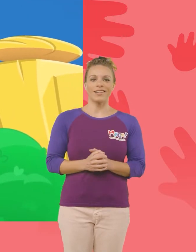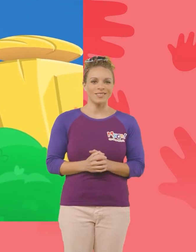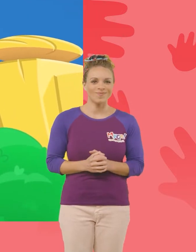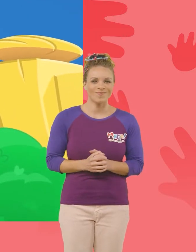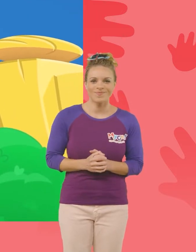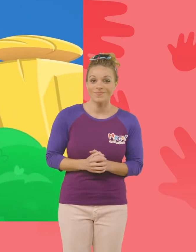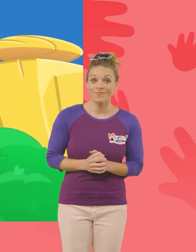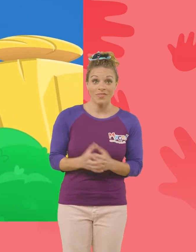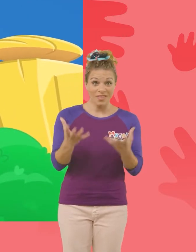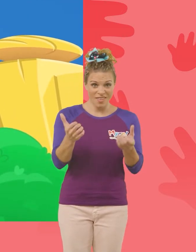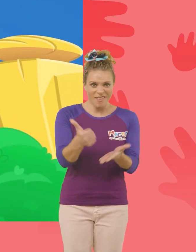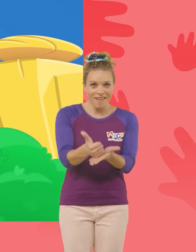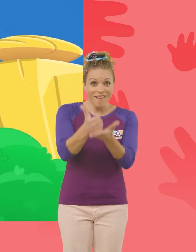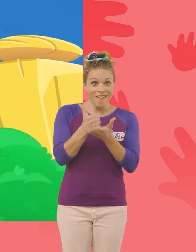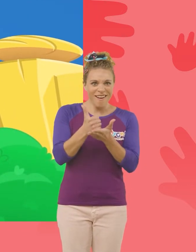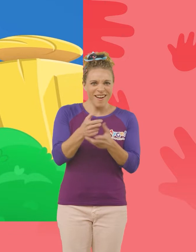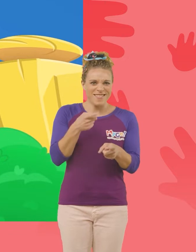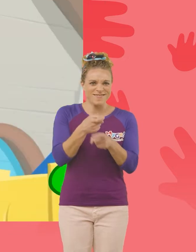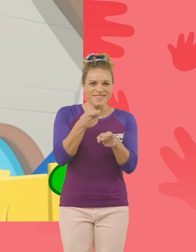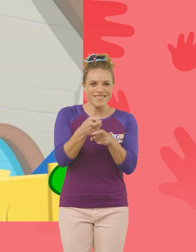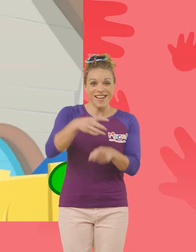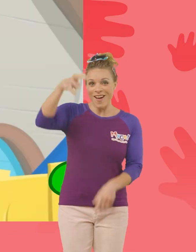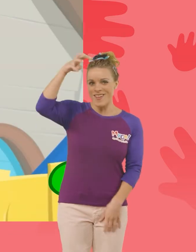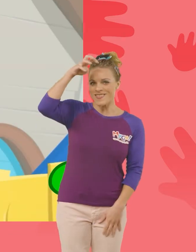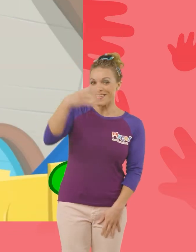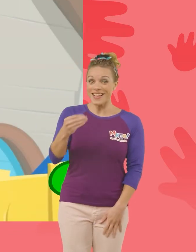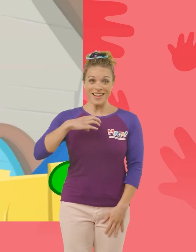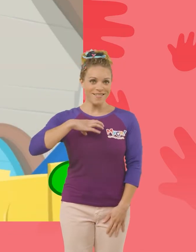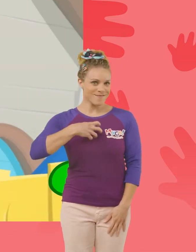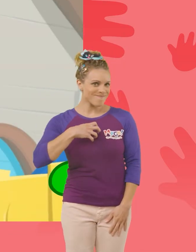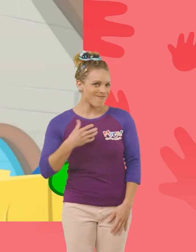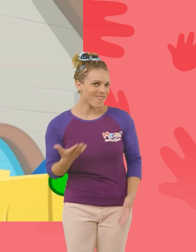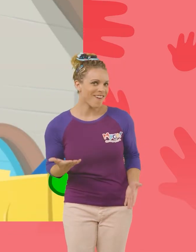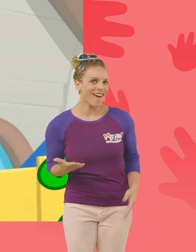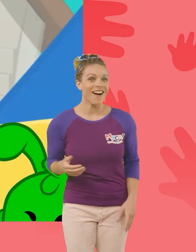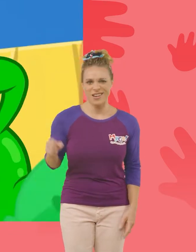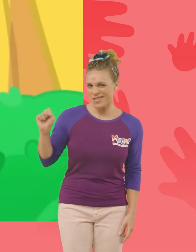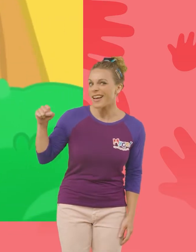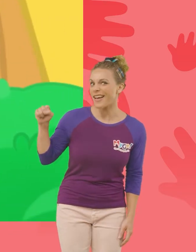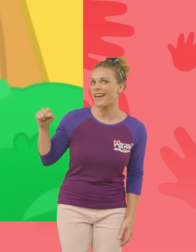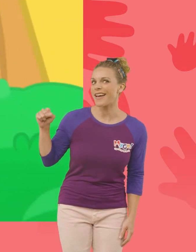Do you want to help me play some pranks on Mila and Morphle? Yeah!